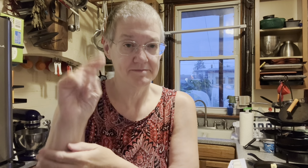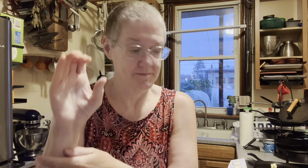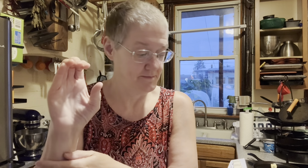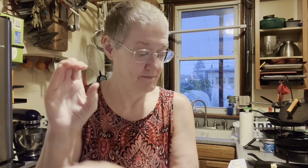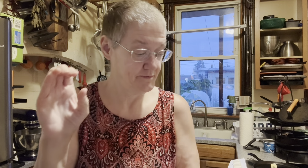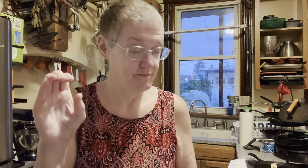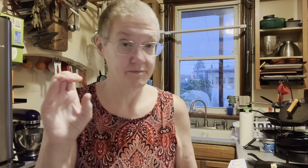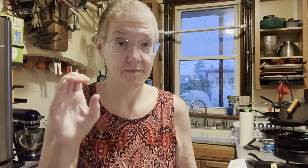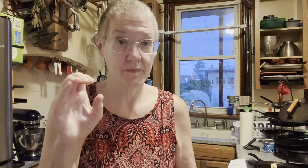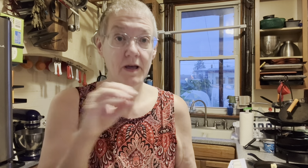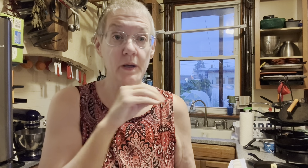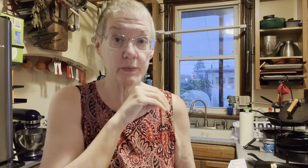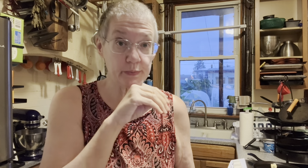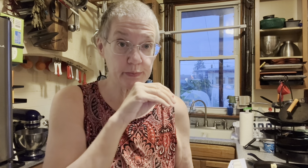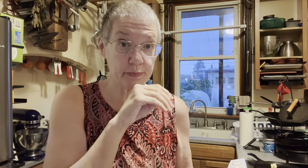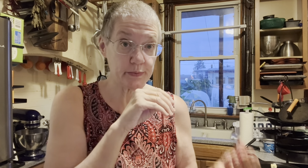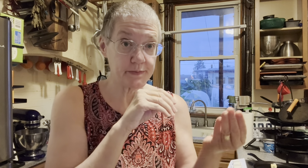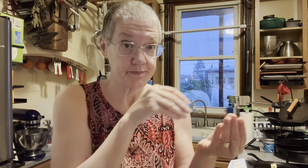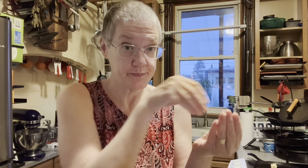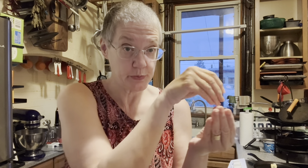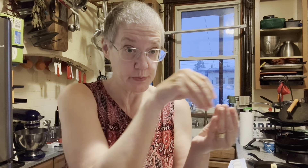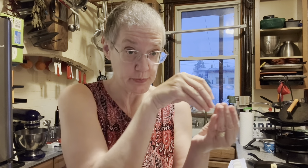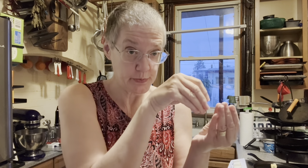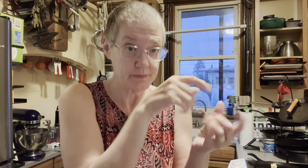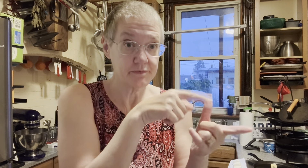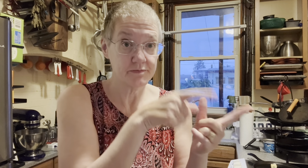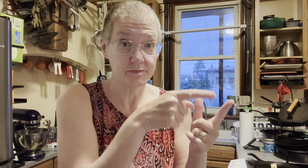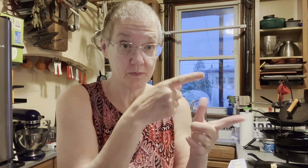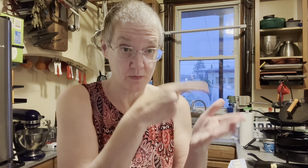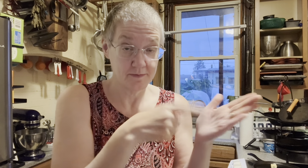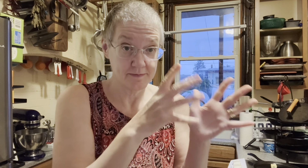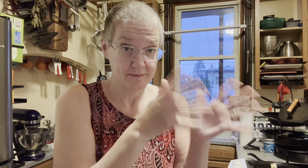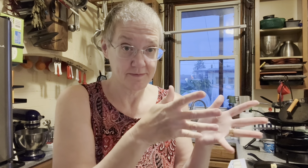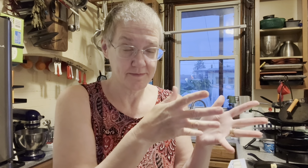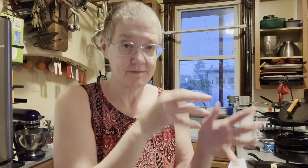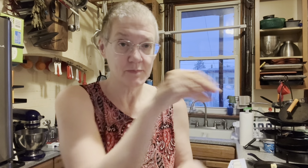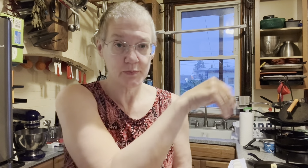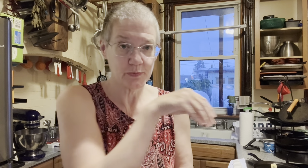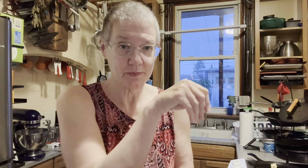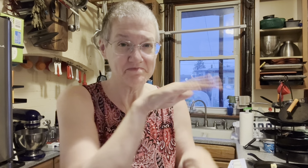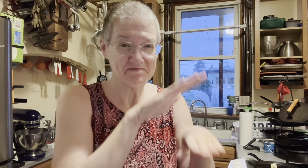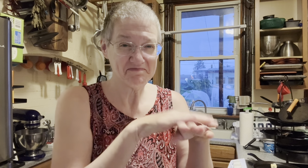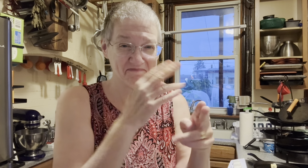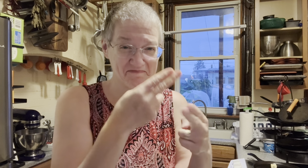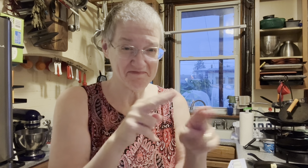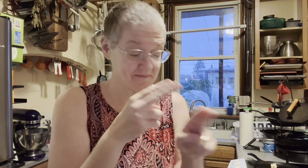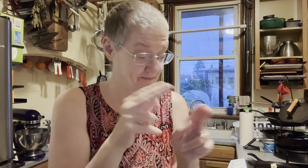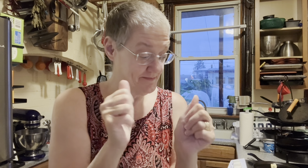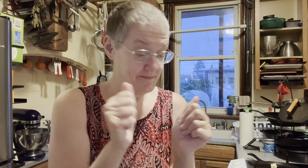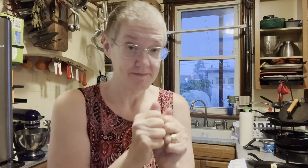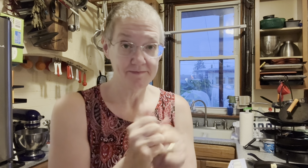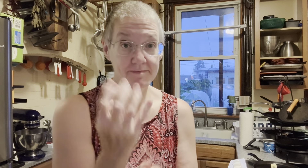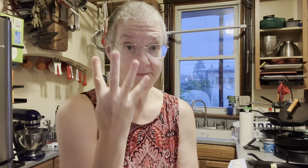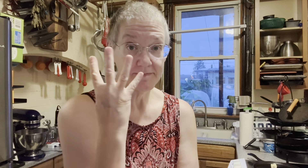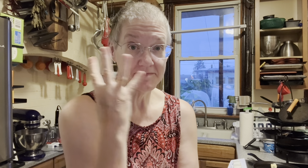per ounce. I'm going to sprinkle some on the taco and then the rest on top of the eggs.